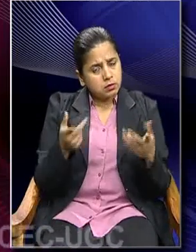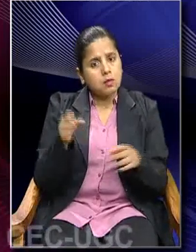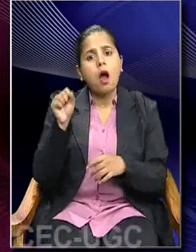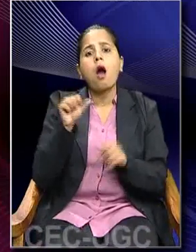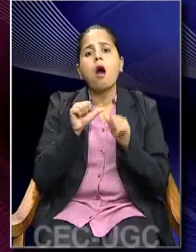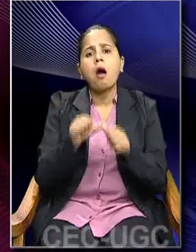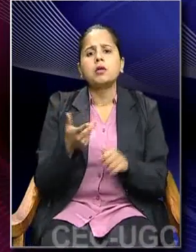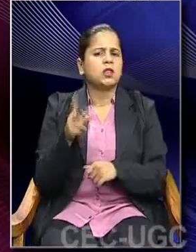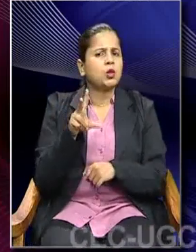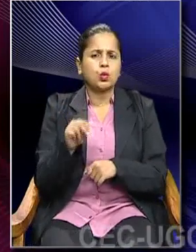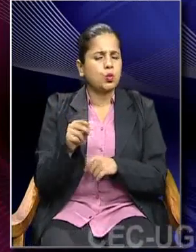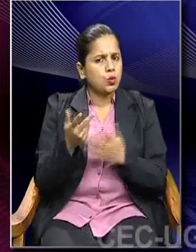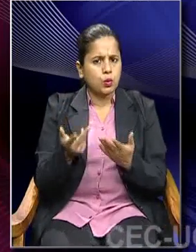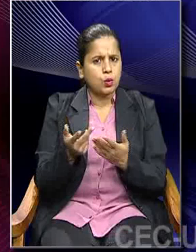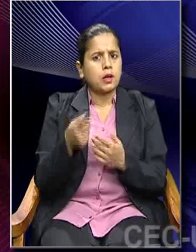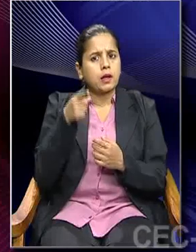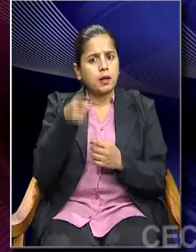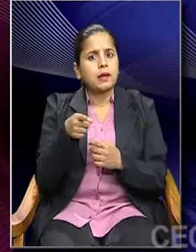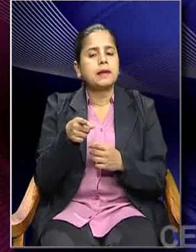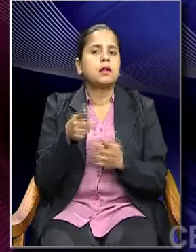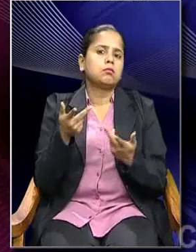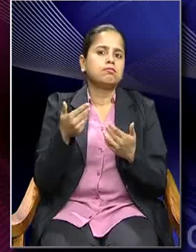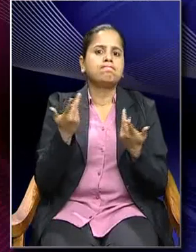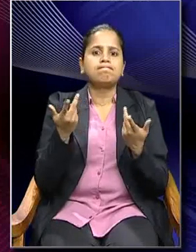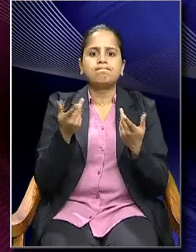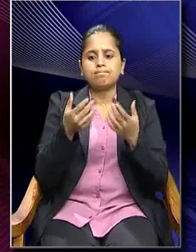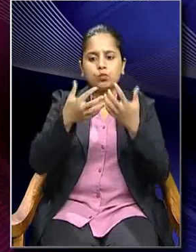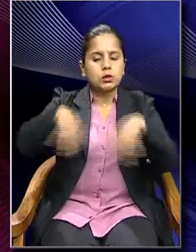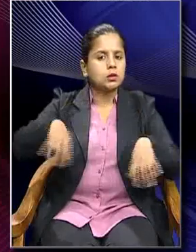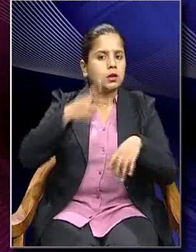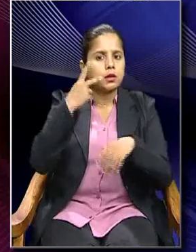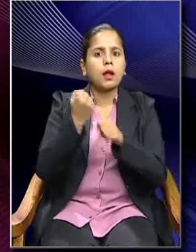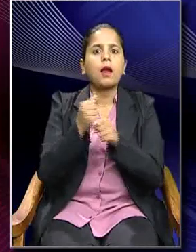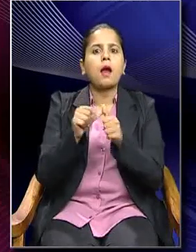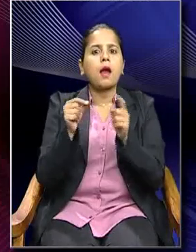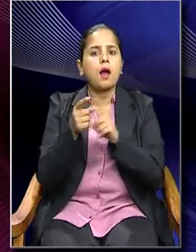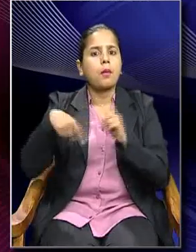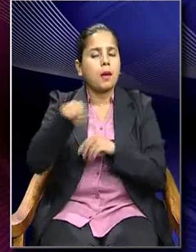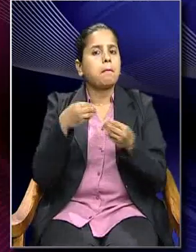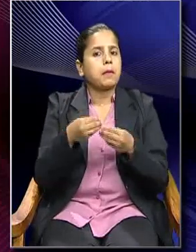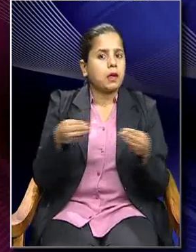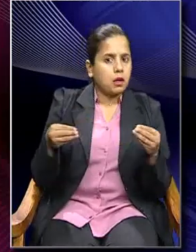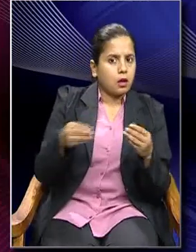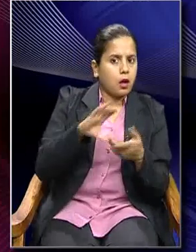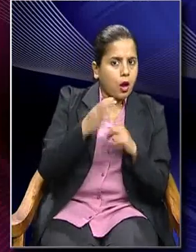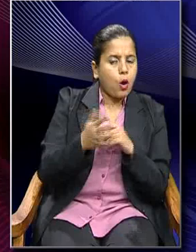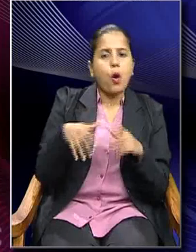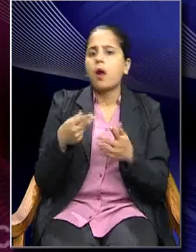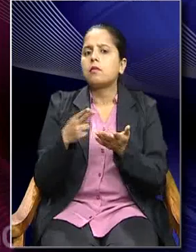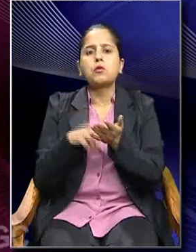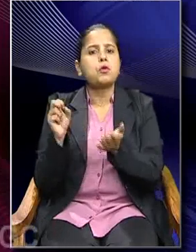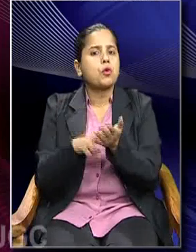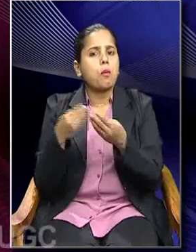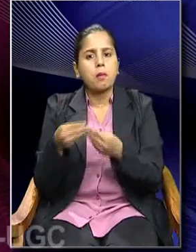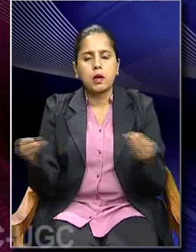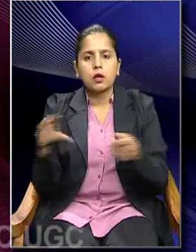is no. And that gap between the non-material culture and the material culture is